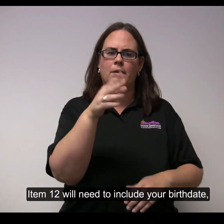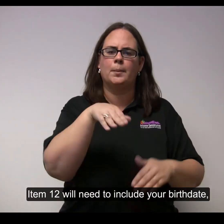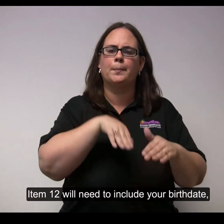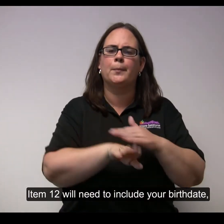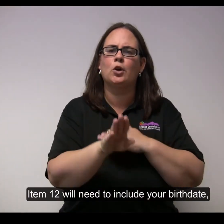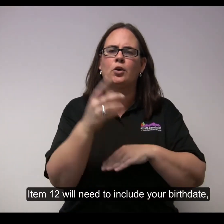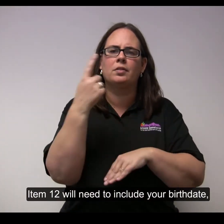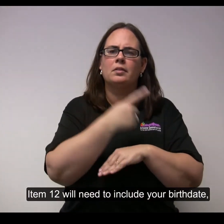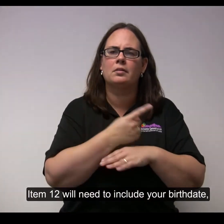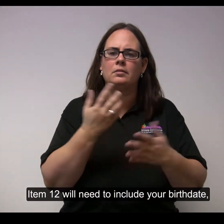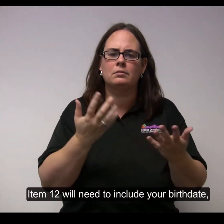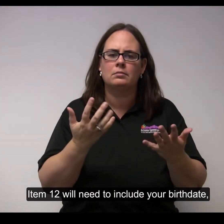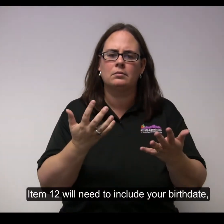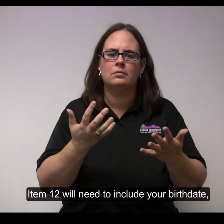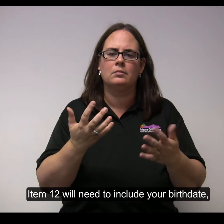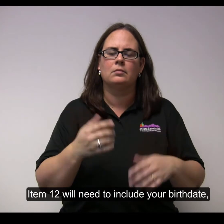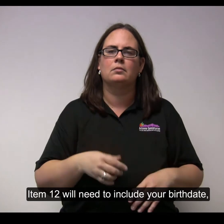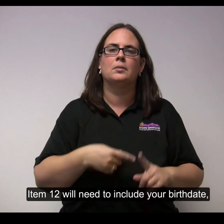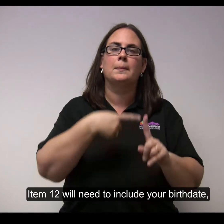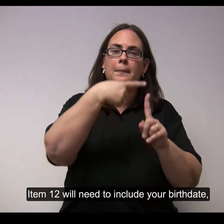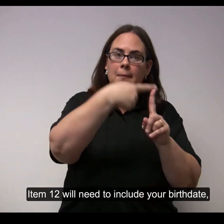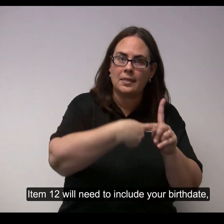Item 12, you'll need to include your birth date,